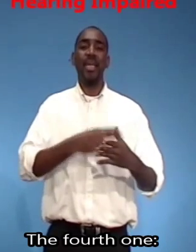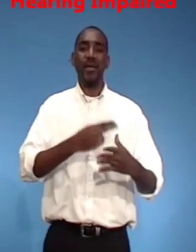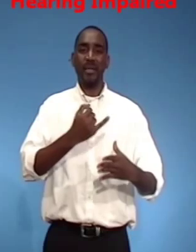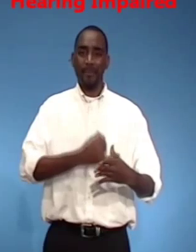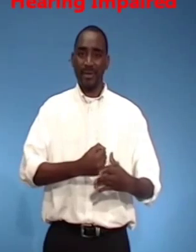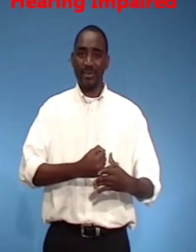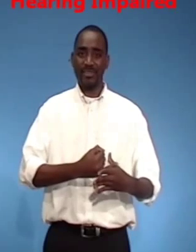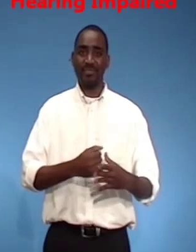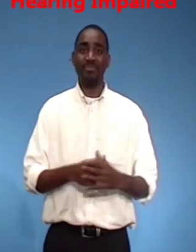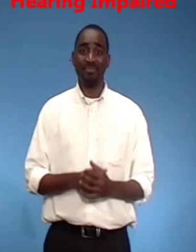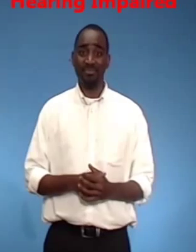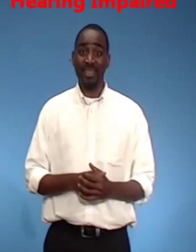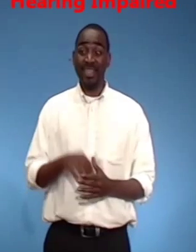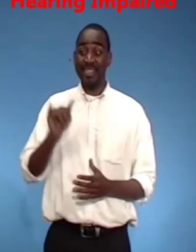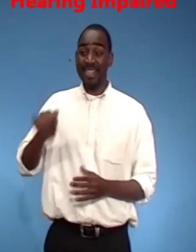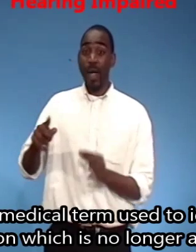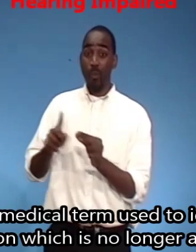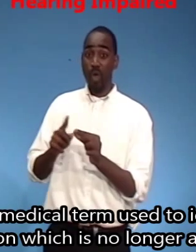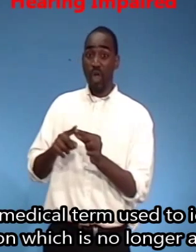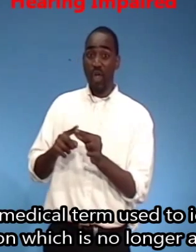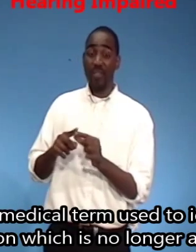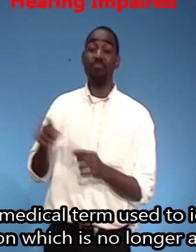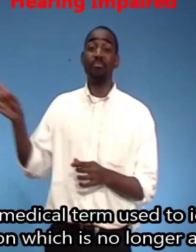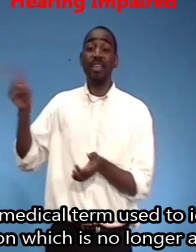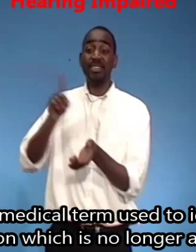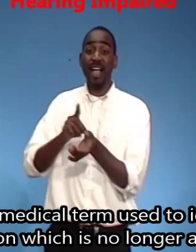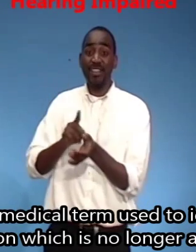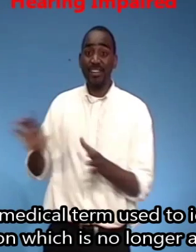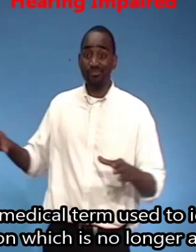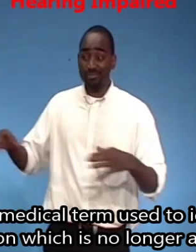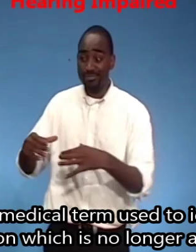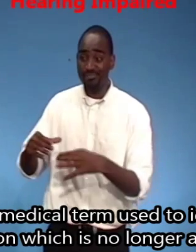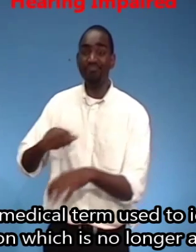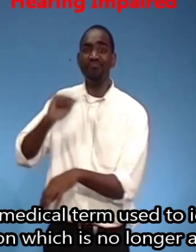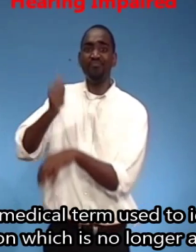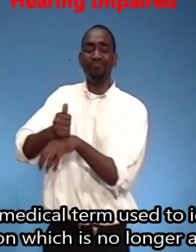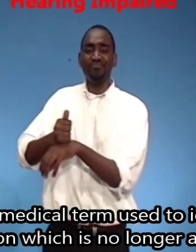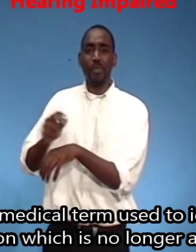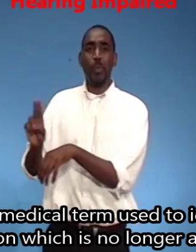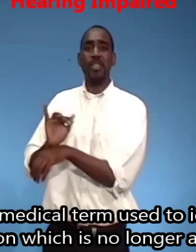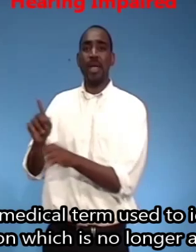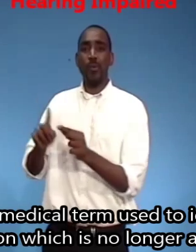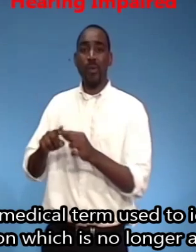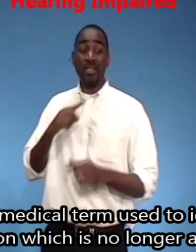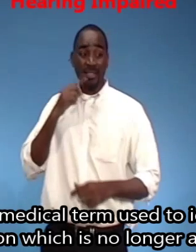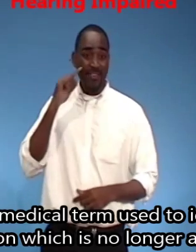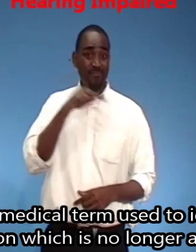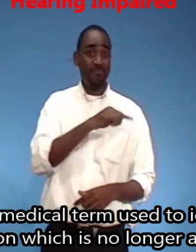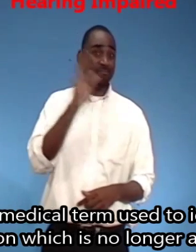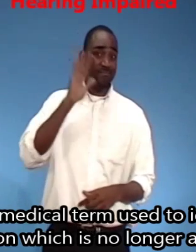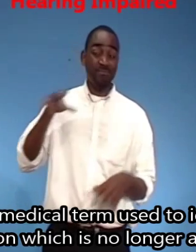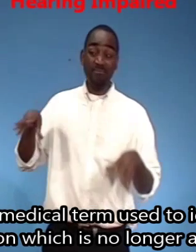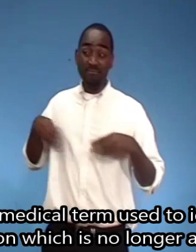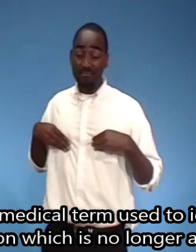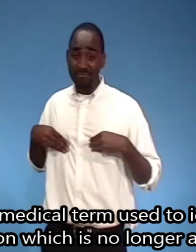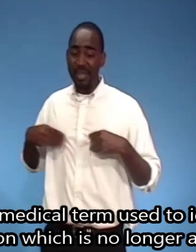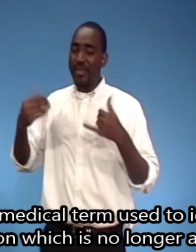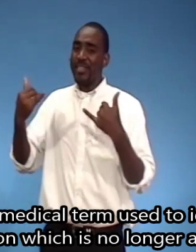The fourth one, hearing impaired. That's a medical term used to identify a deaf person, which is no longer